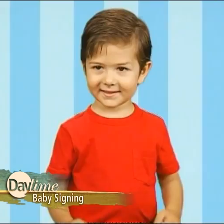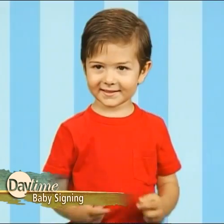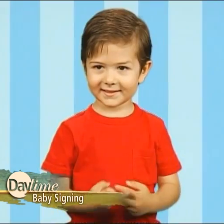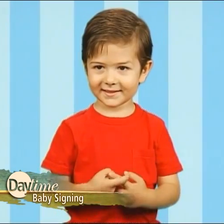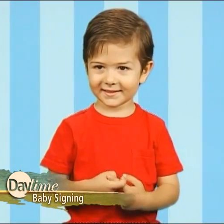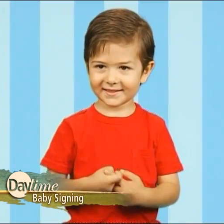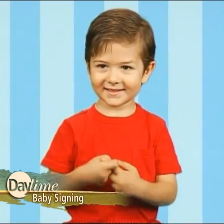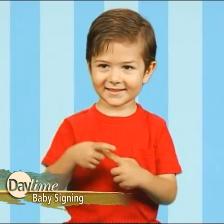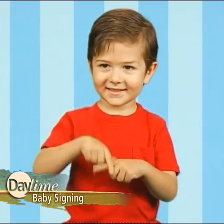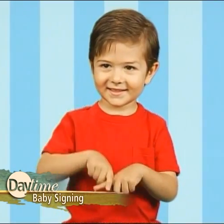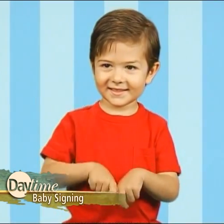Friend.